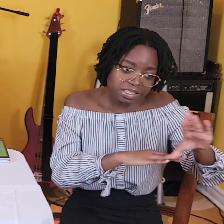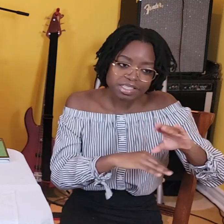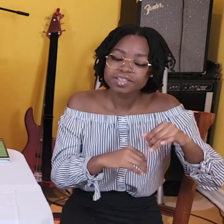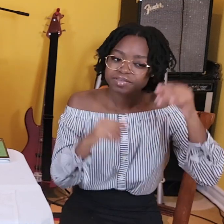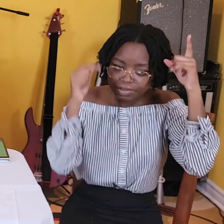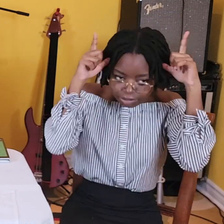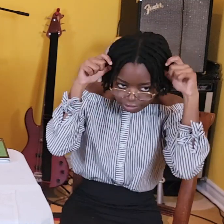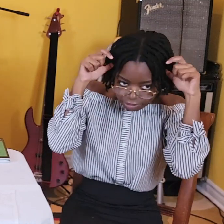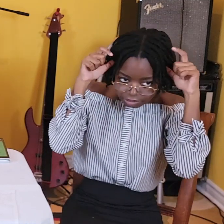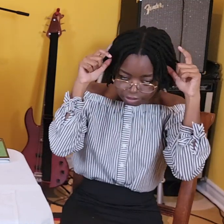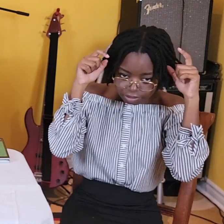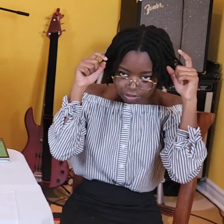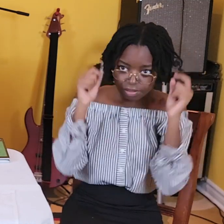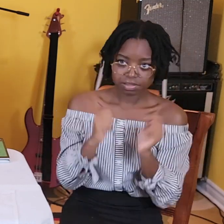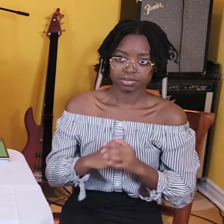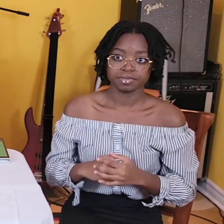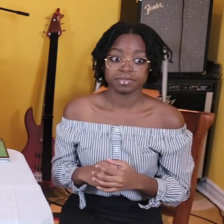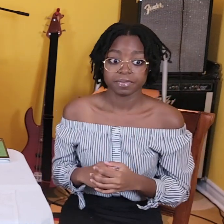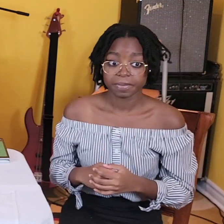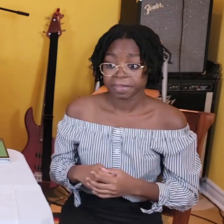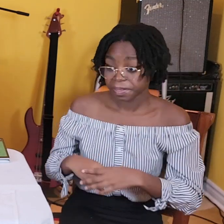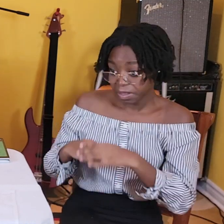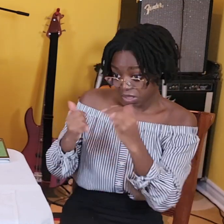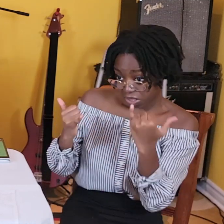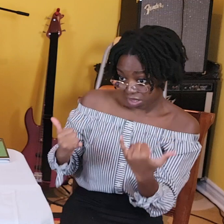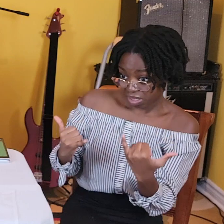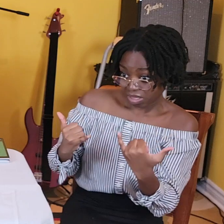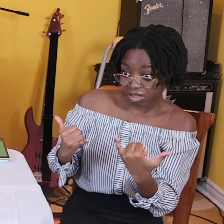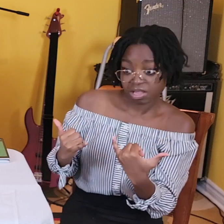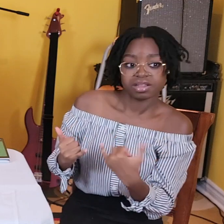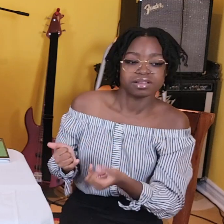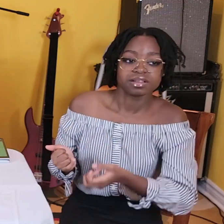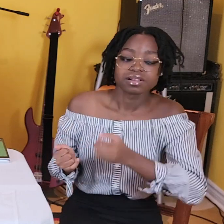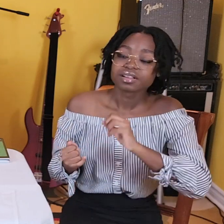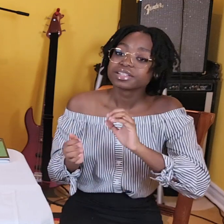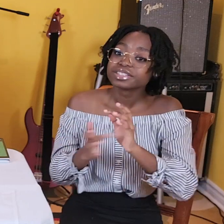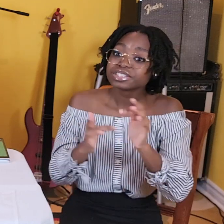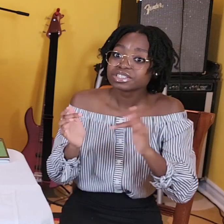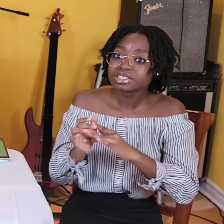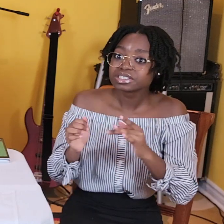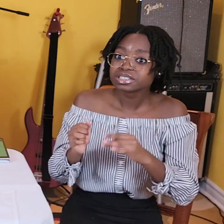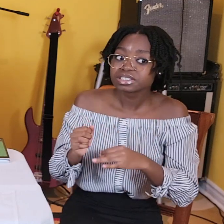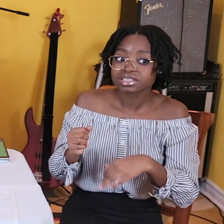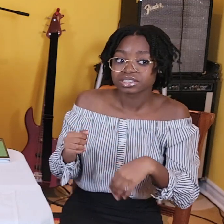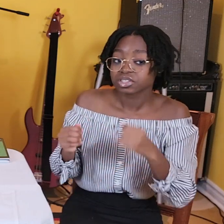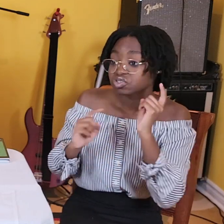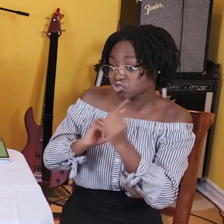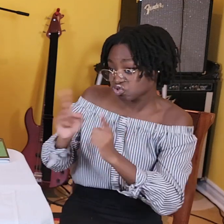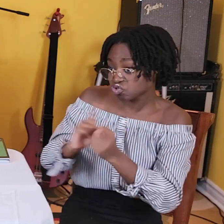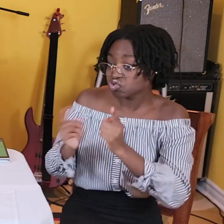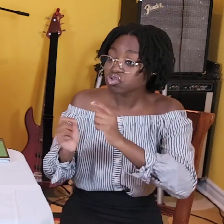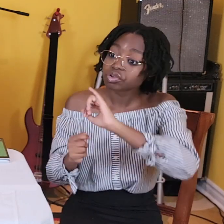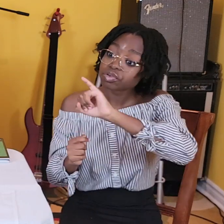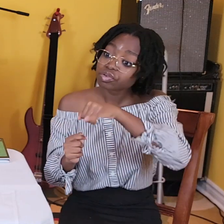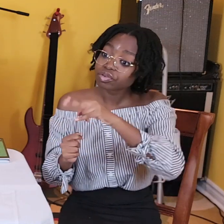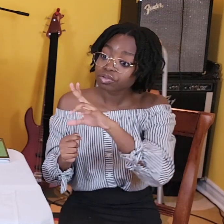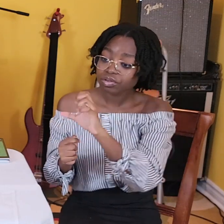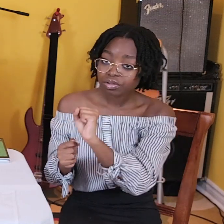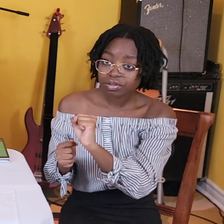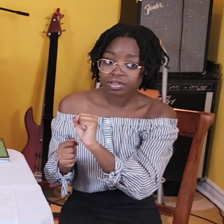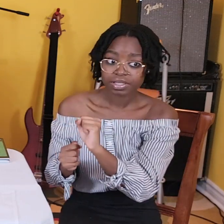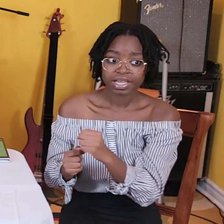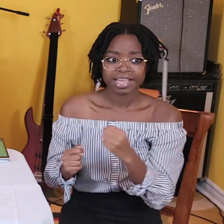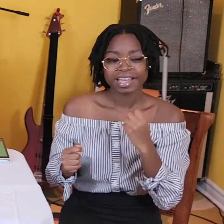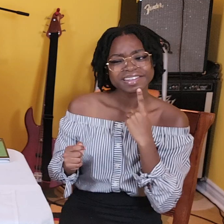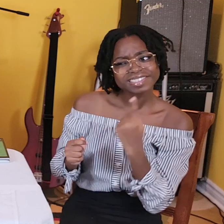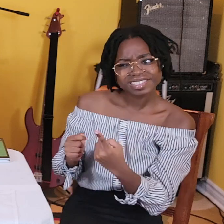But here, Jesus Christ is addressing Judas directly when he says, "Friend, why have you